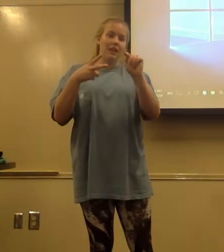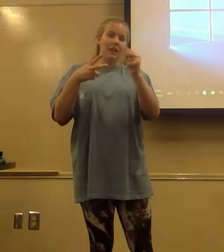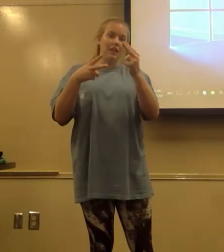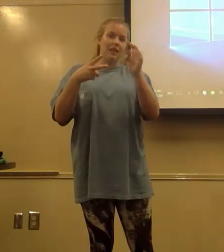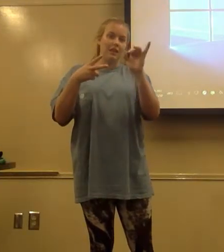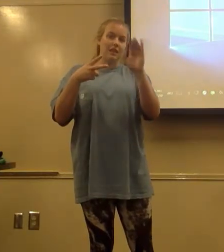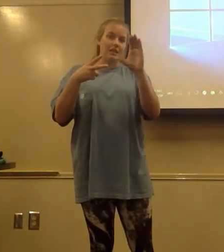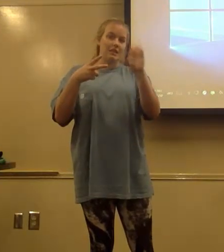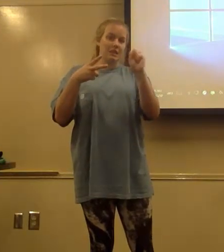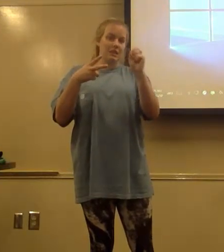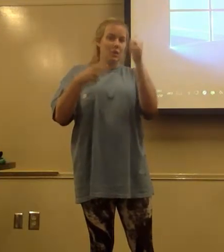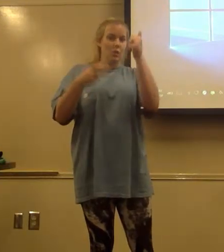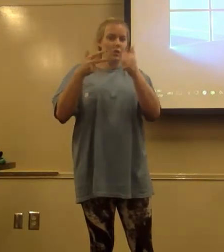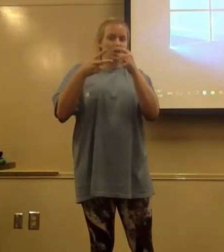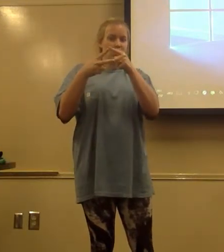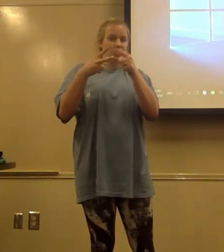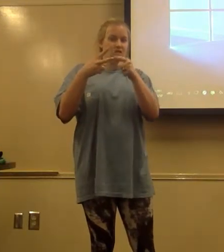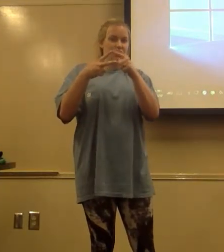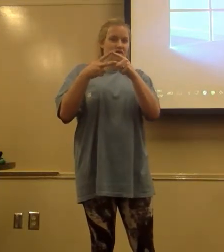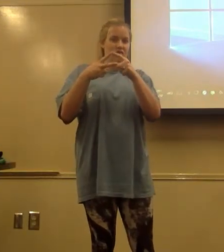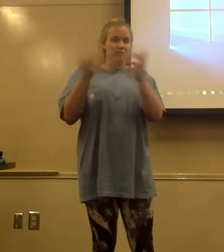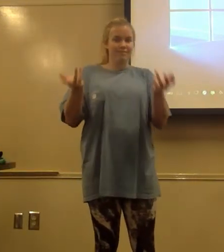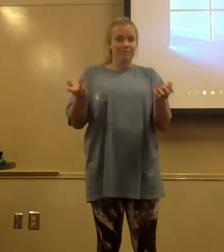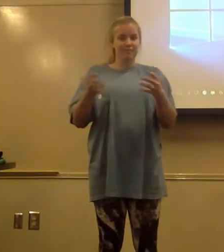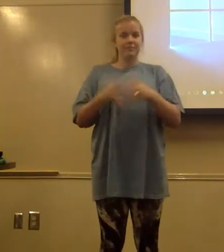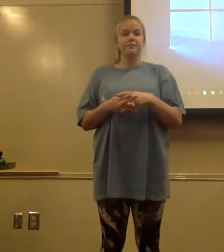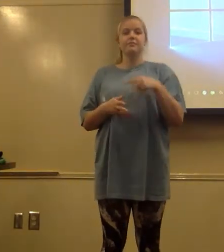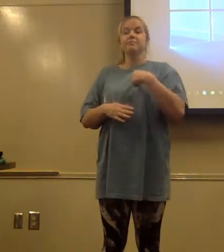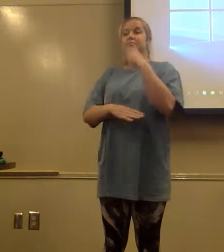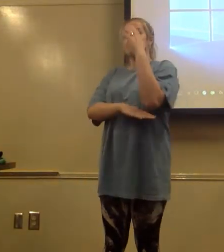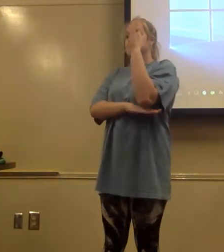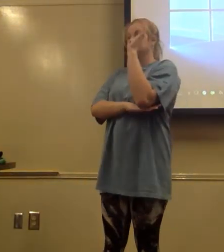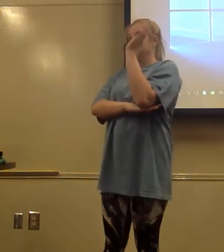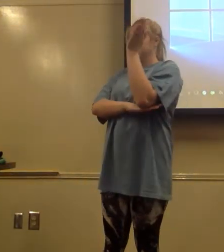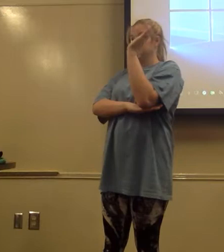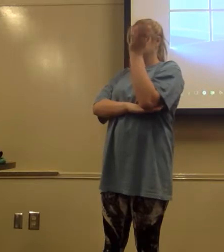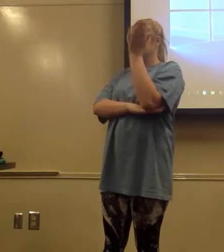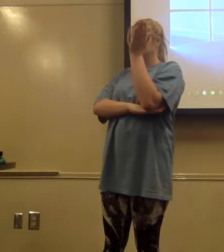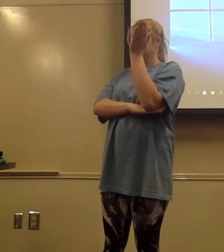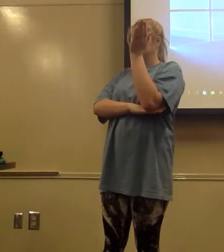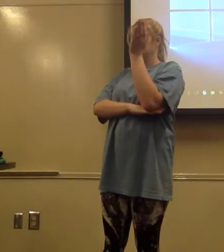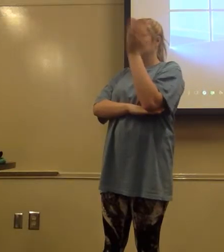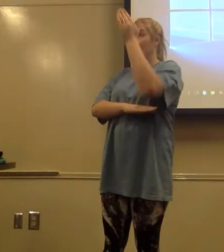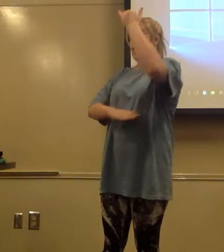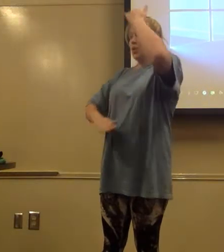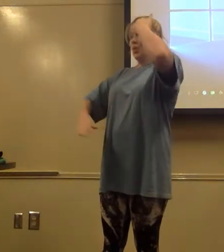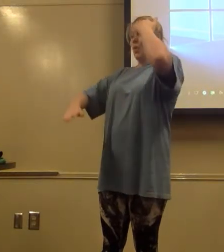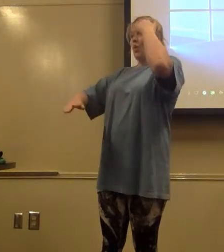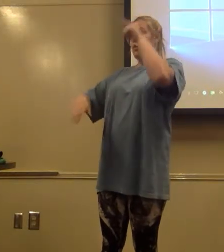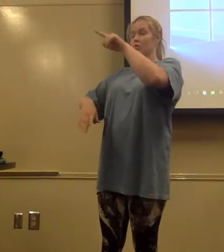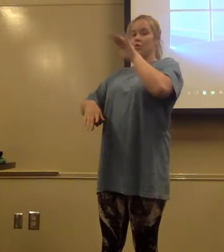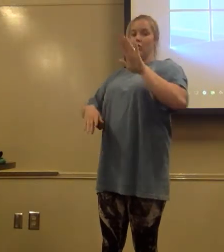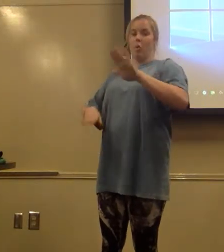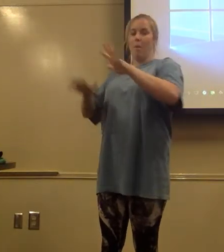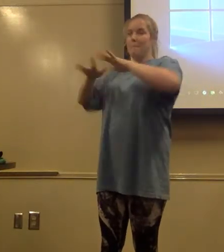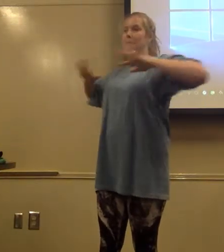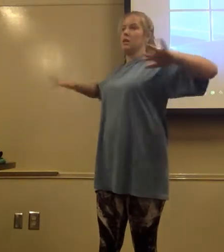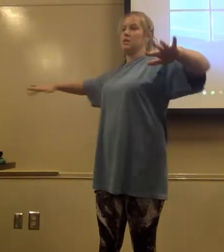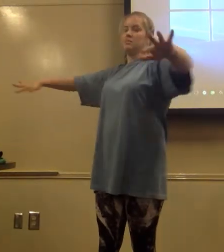As a speaker, the number one rule of professional speaking is know thine audience, right? It's like, who are you talking to? Yeah. You're talking about young